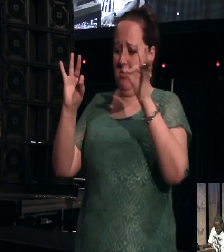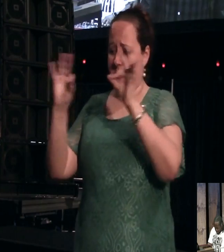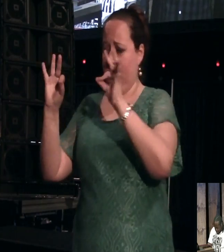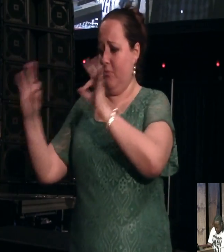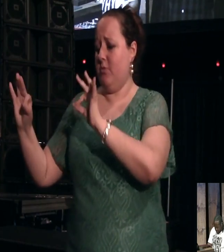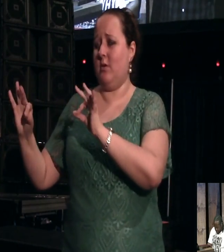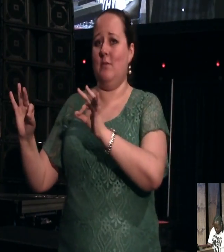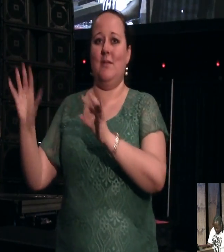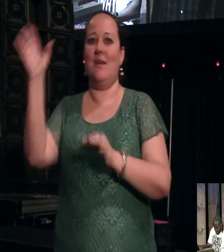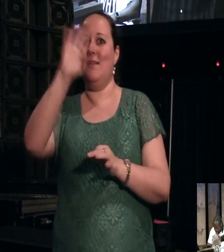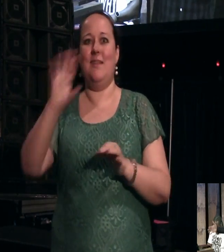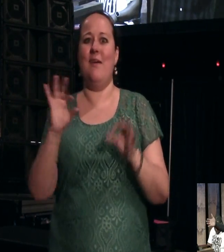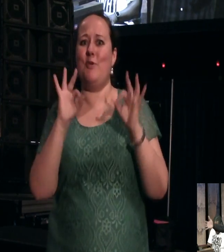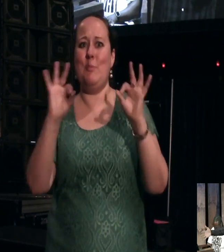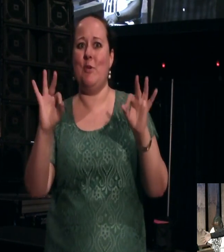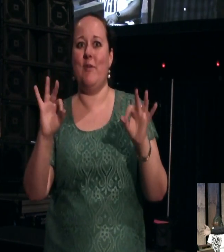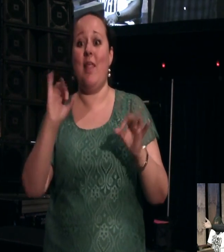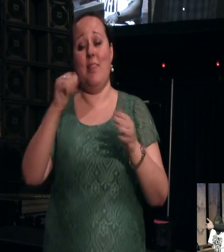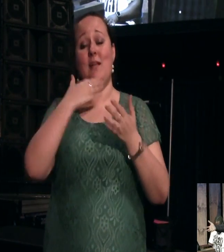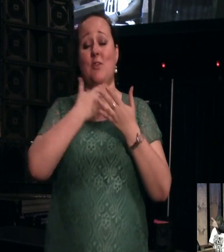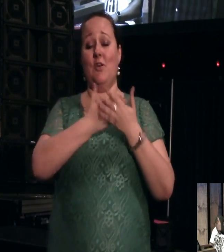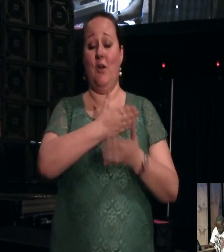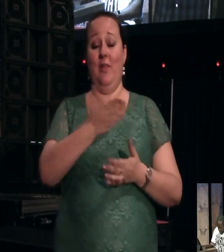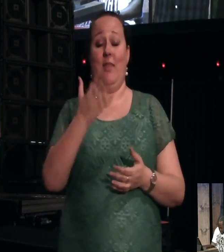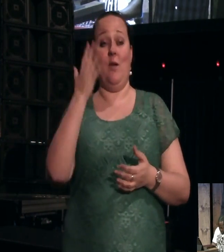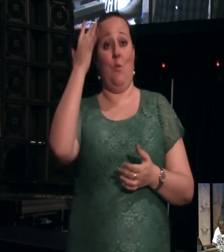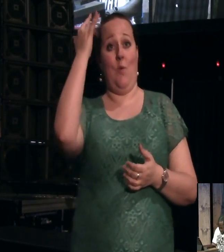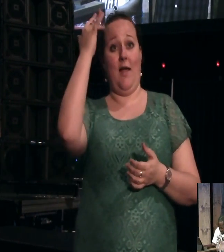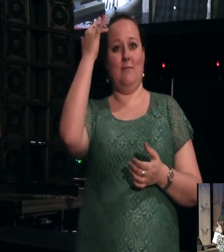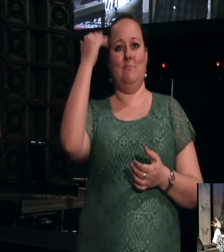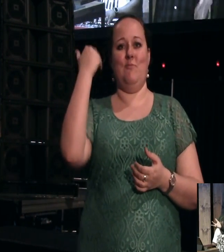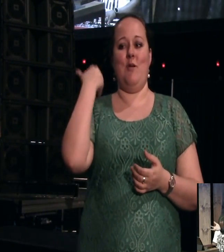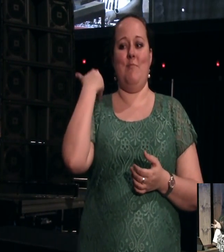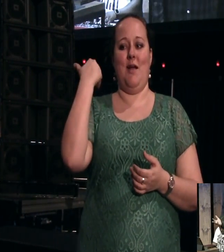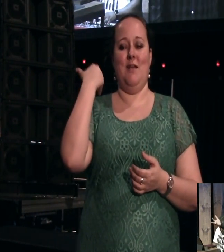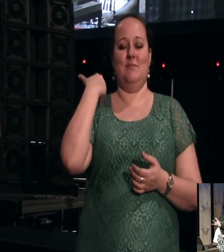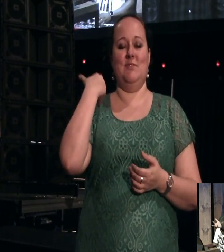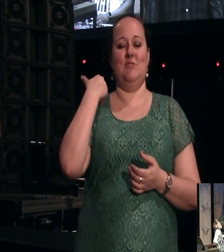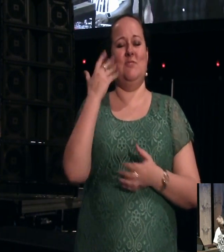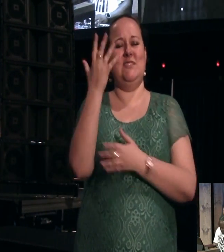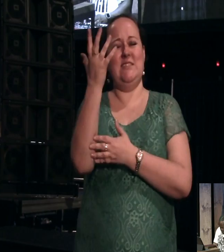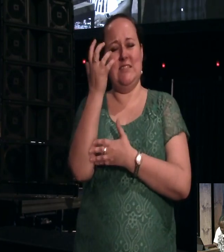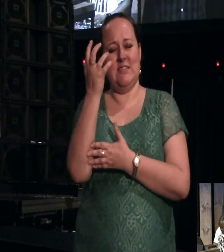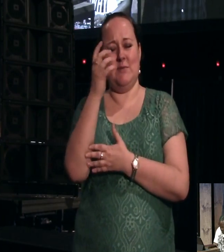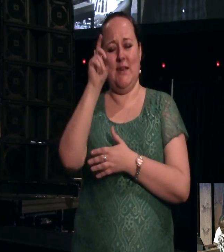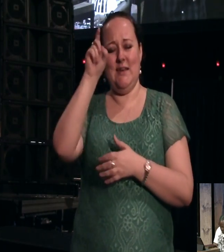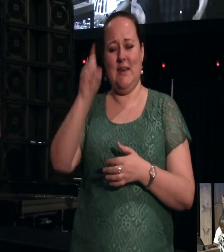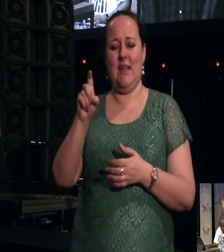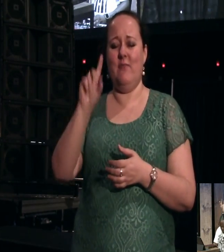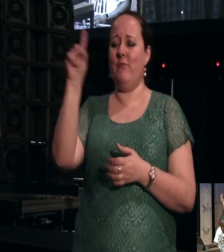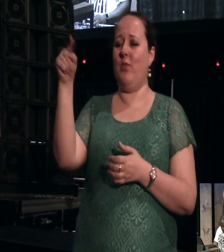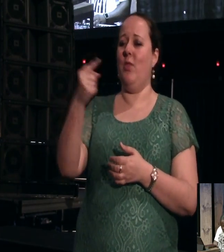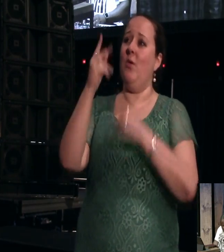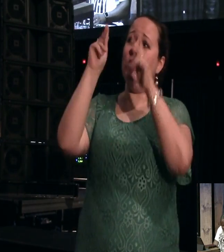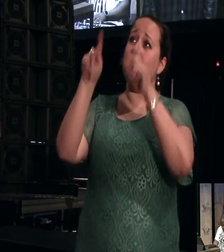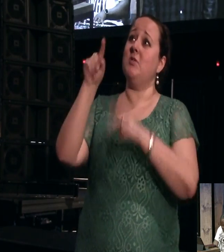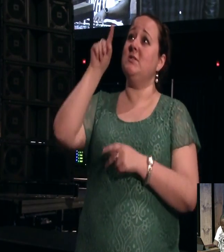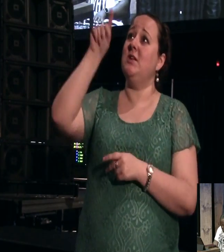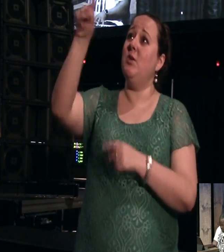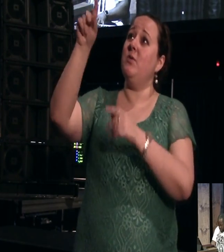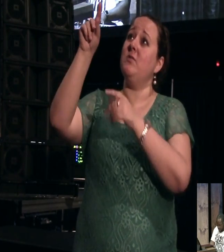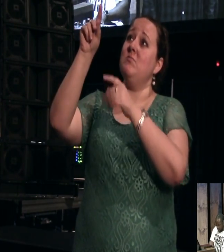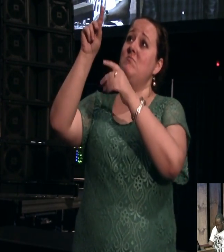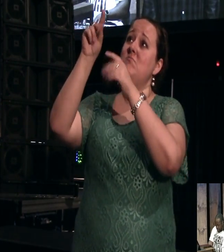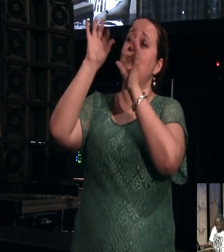of perfection? Can we just rest in the fact that you'll never be perfect? And that's actually a good thing because it reminds you of your